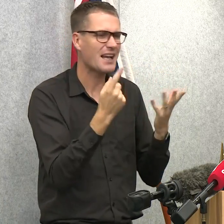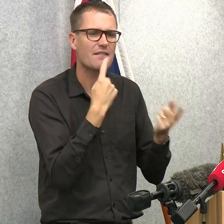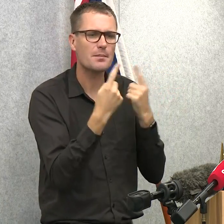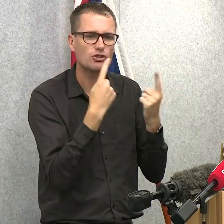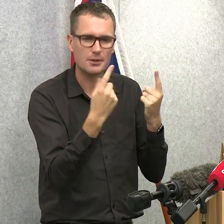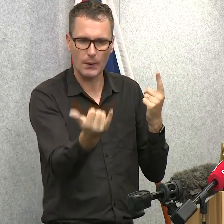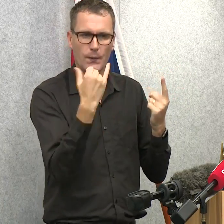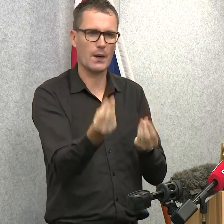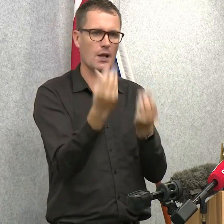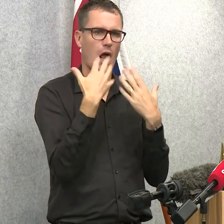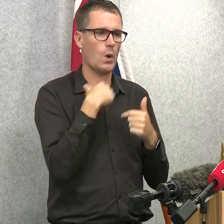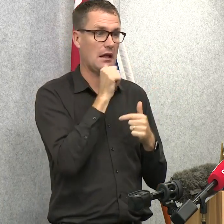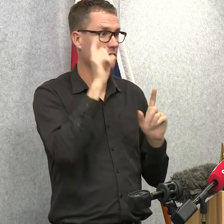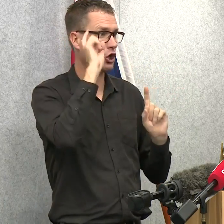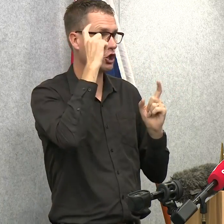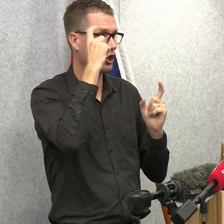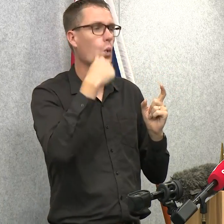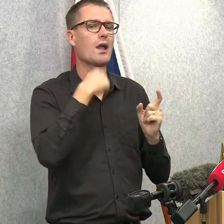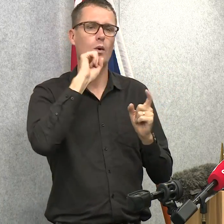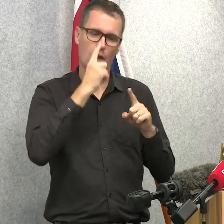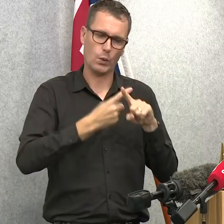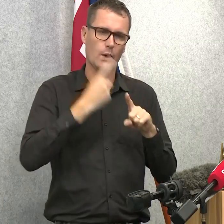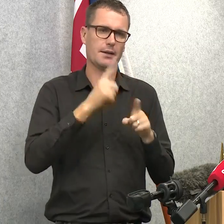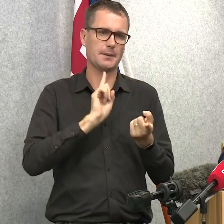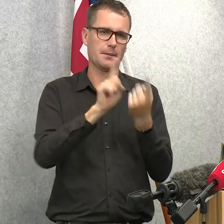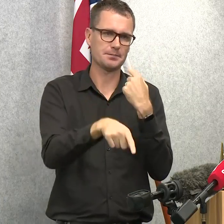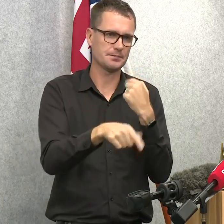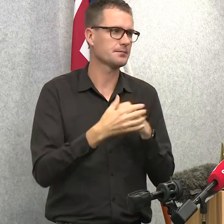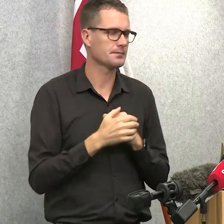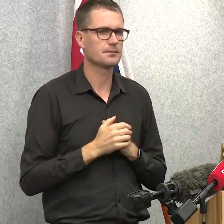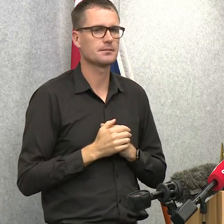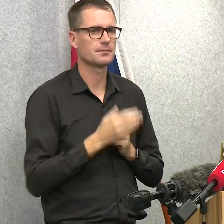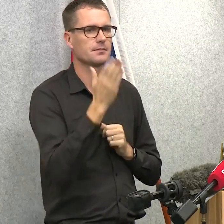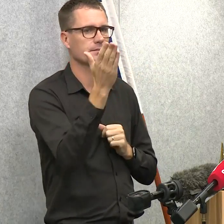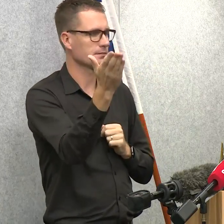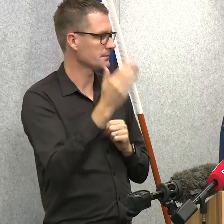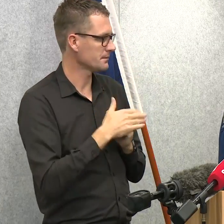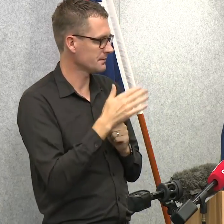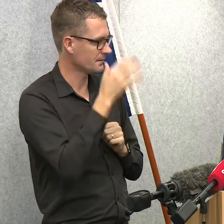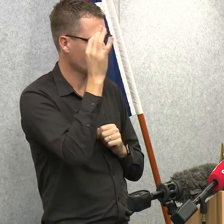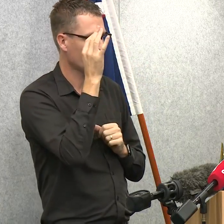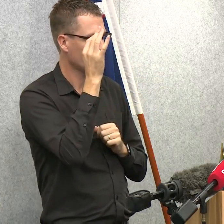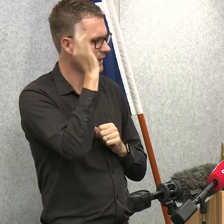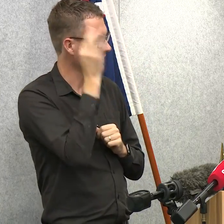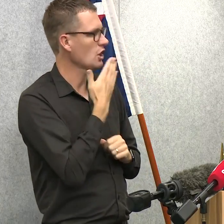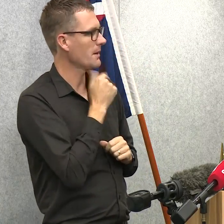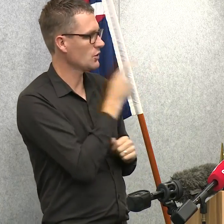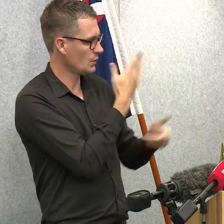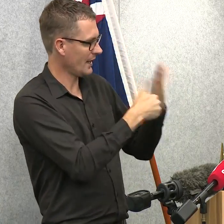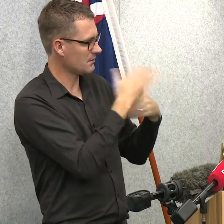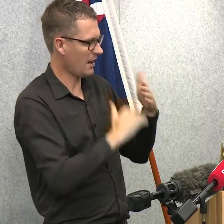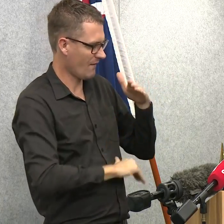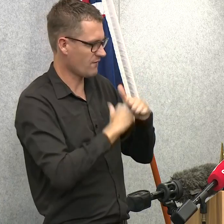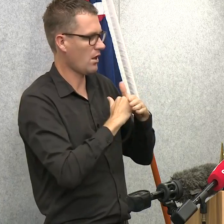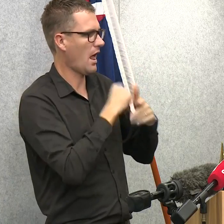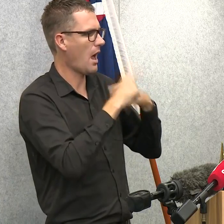if anything worries you, we're there for you. Thank you, everybody. Commissioner, could you just explain the identification process a little more fully? Because